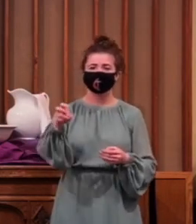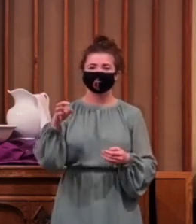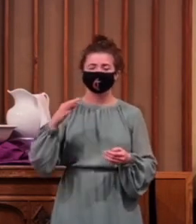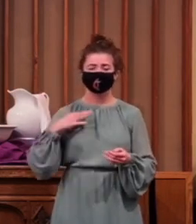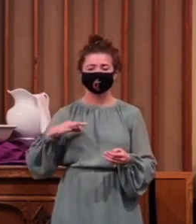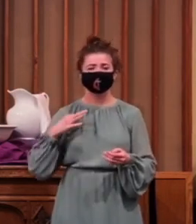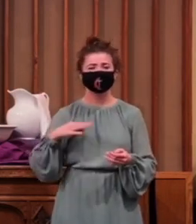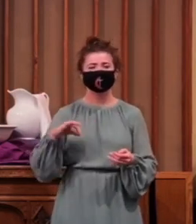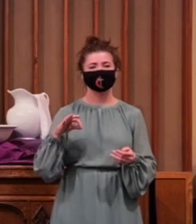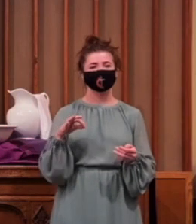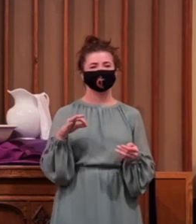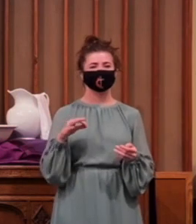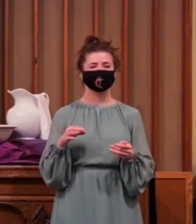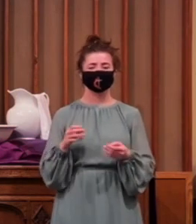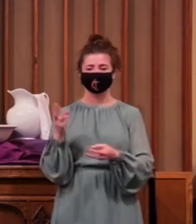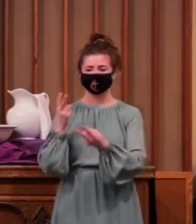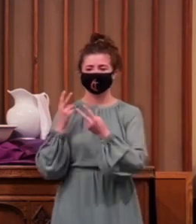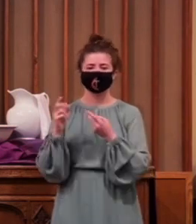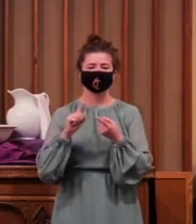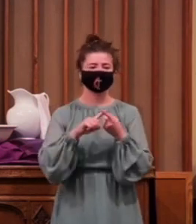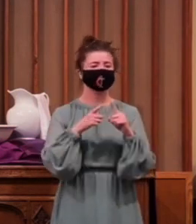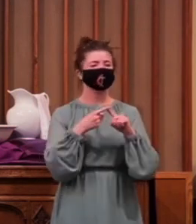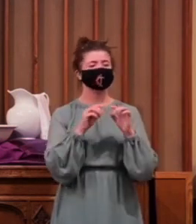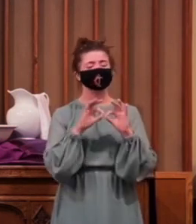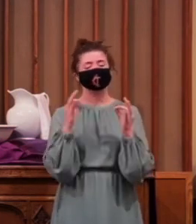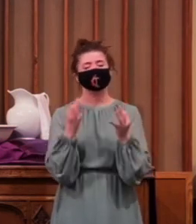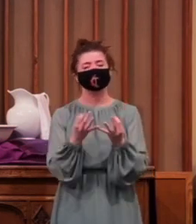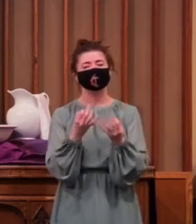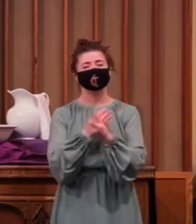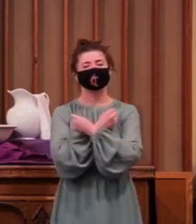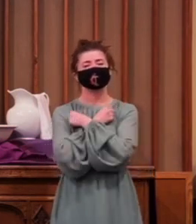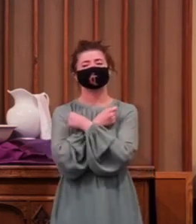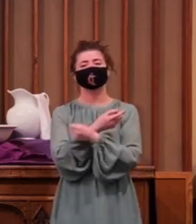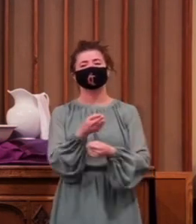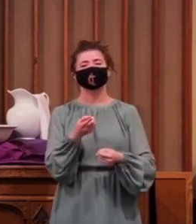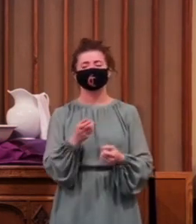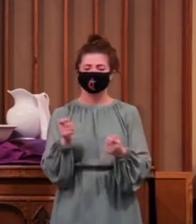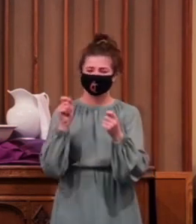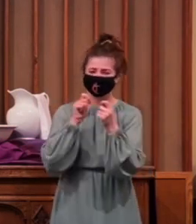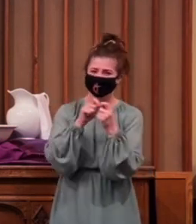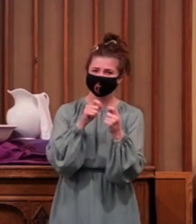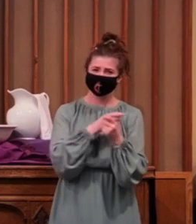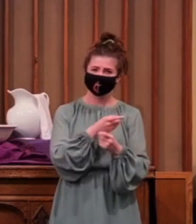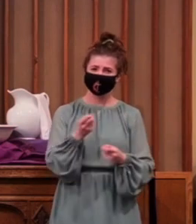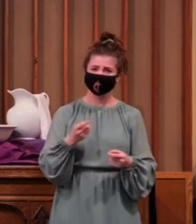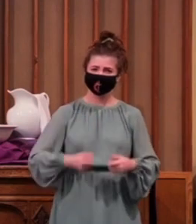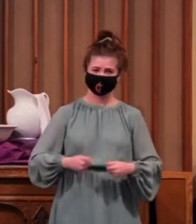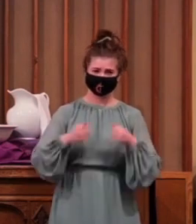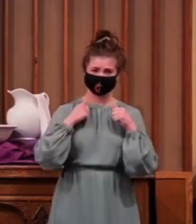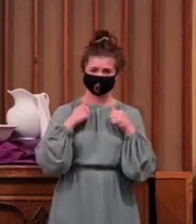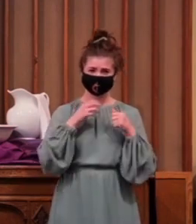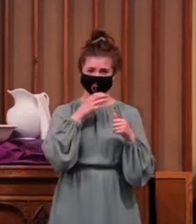non-profit, visited friends, family, loved ones, especially those who are living in senior